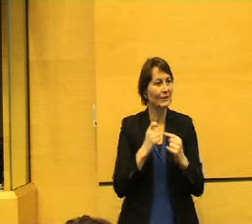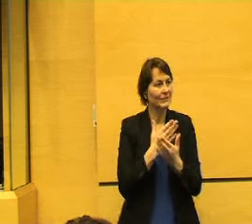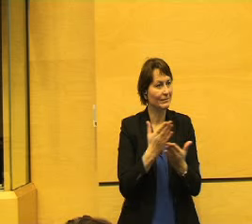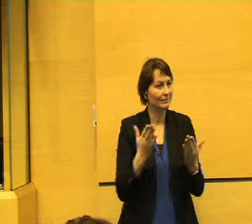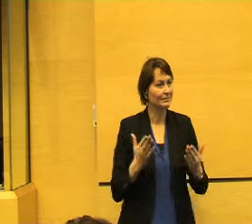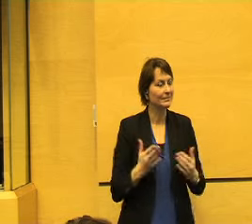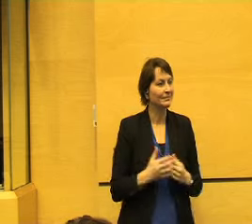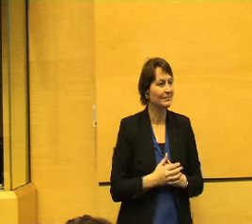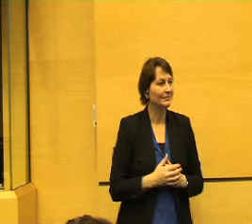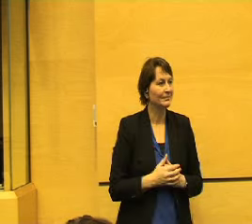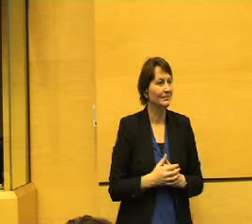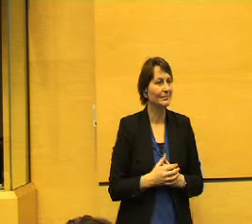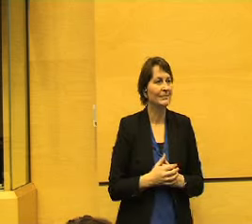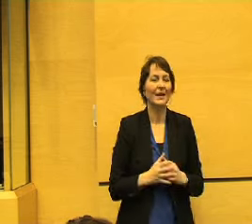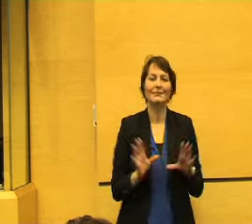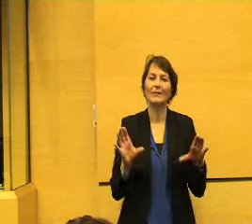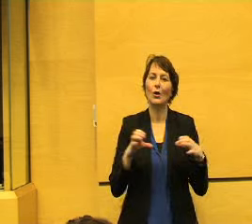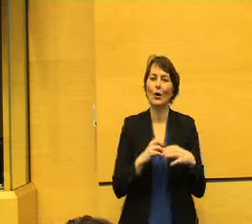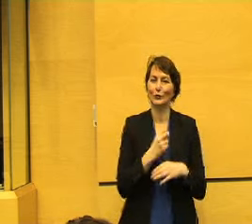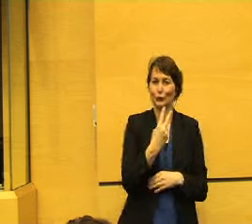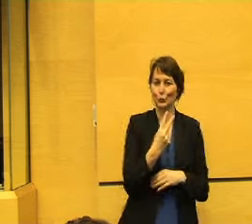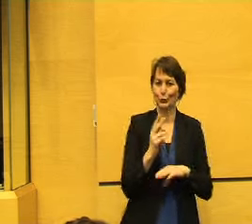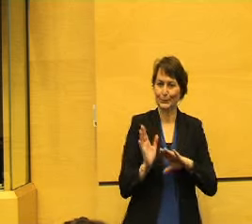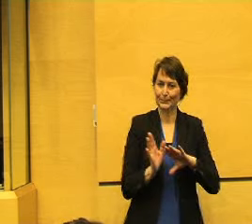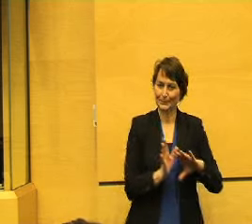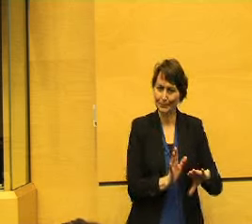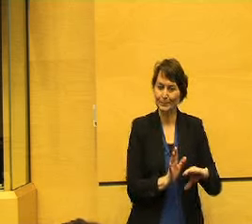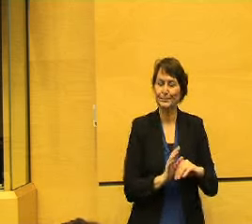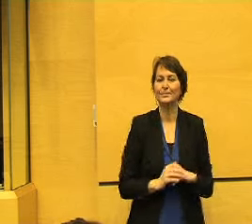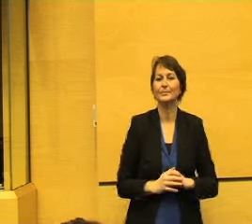in cluster 2. I